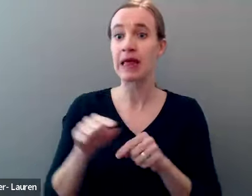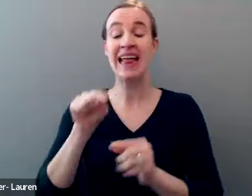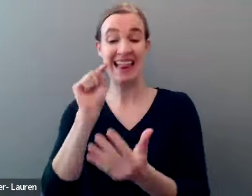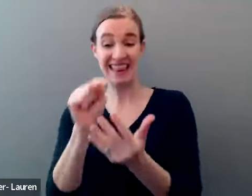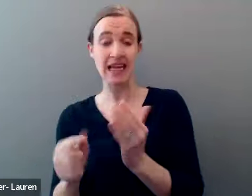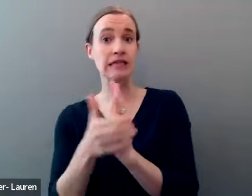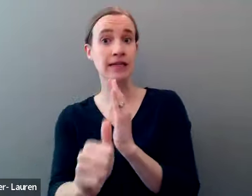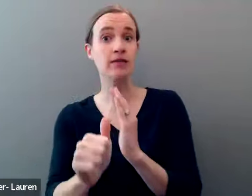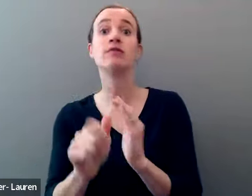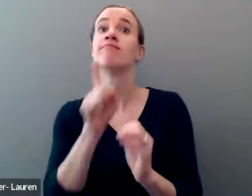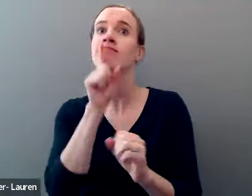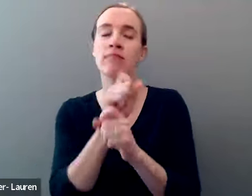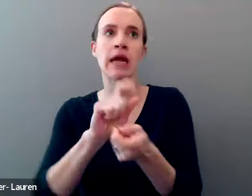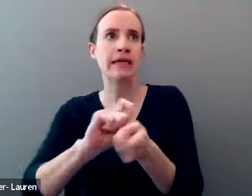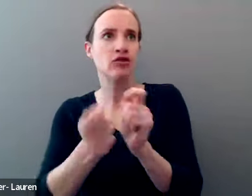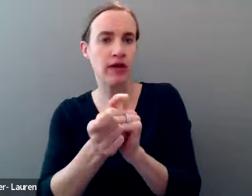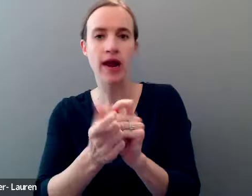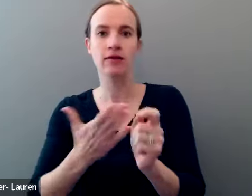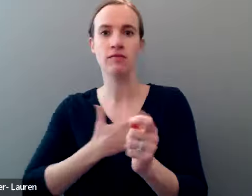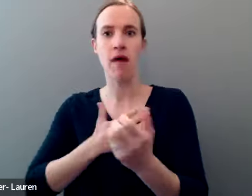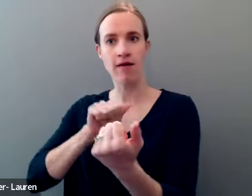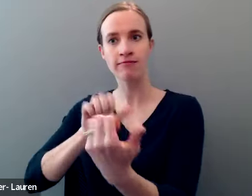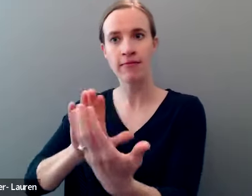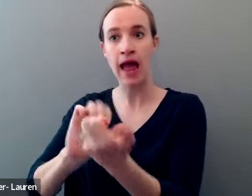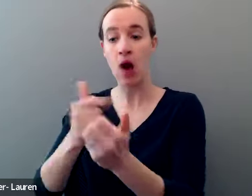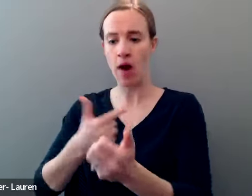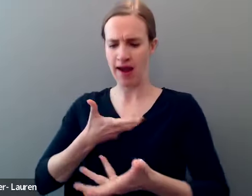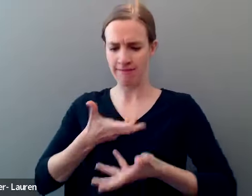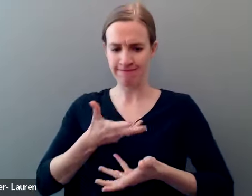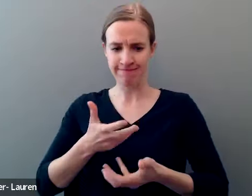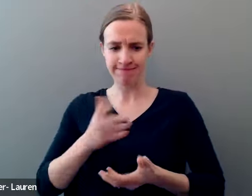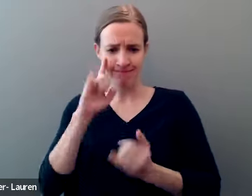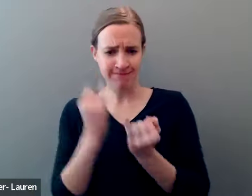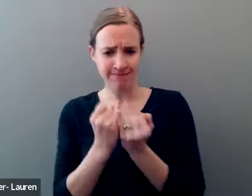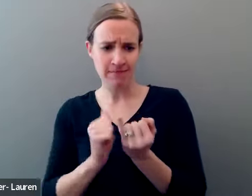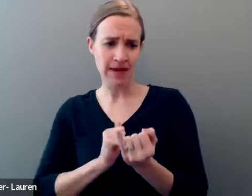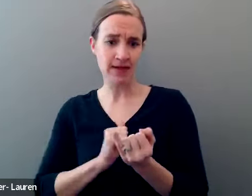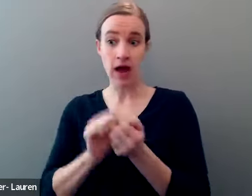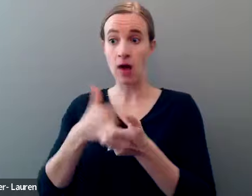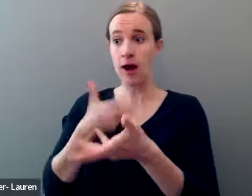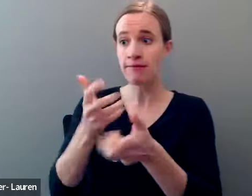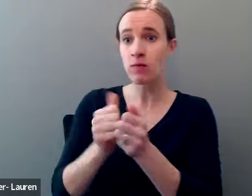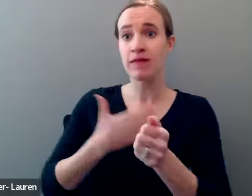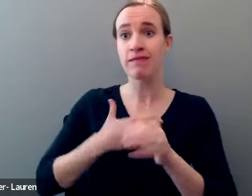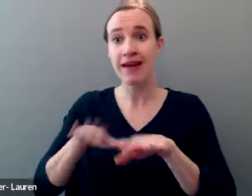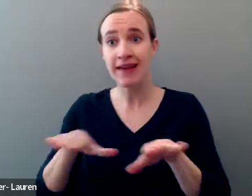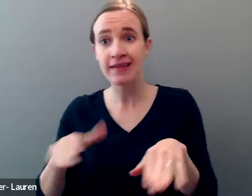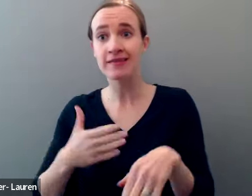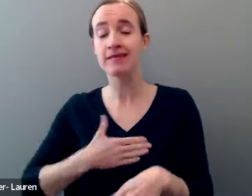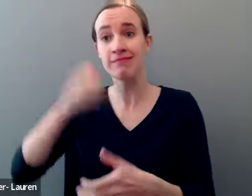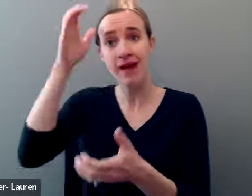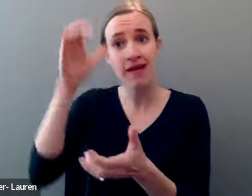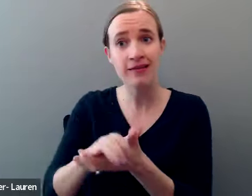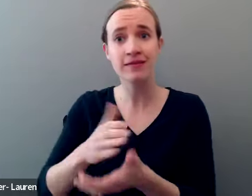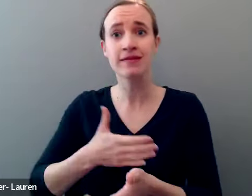changed how I interact with myself, my kids, my husband, my clients, my friends.